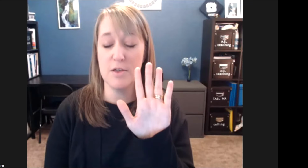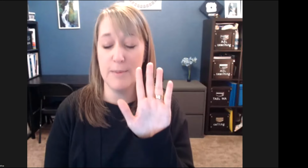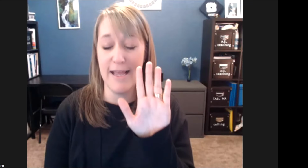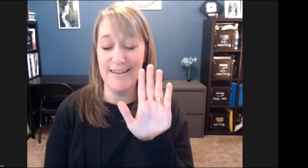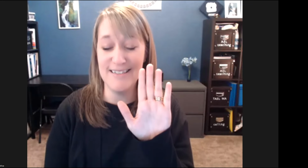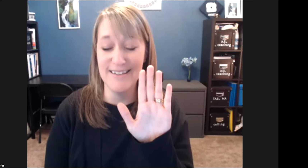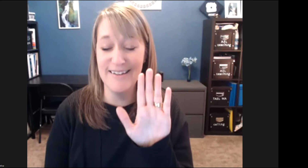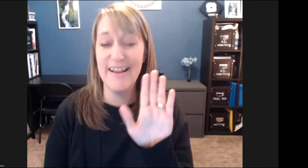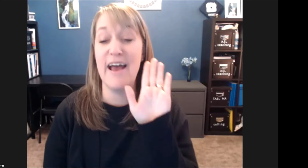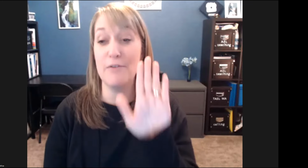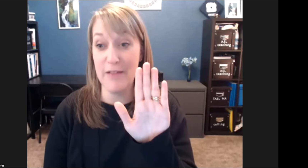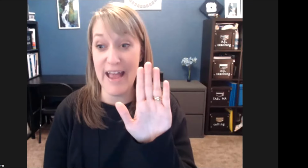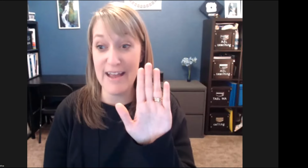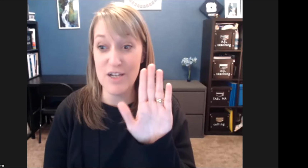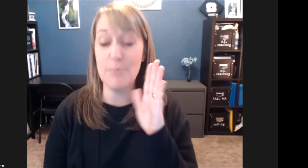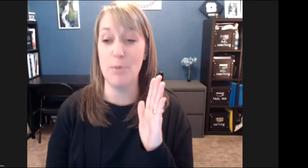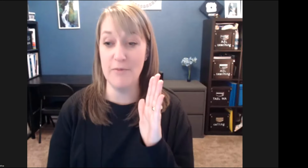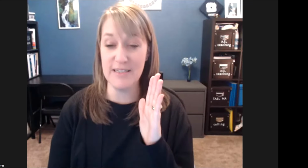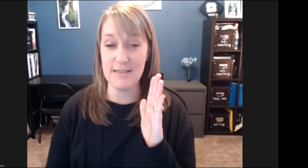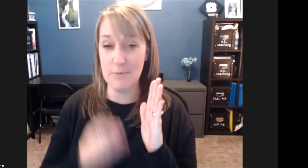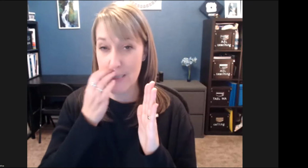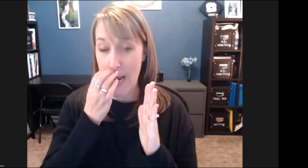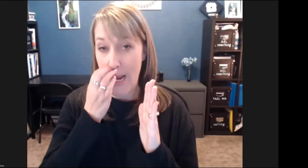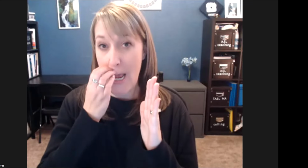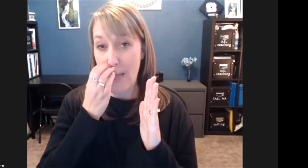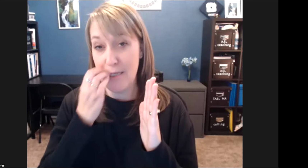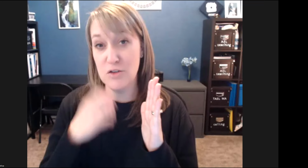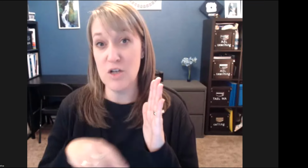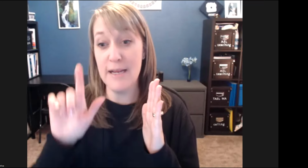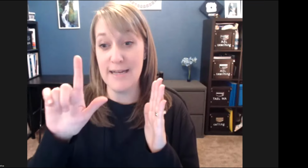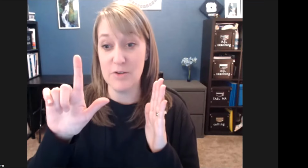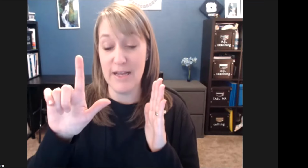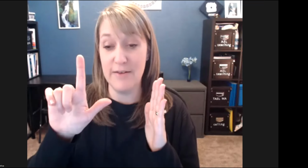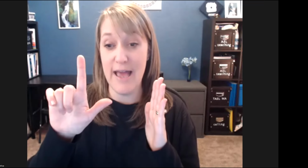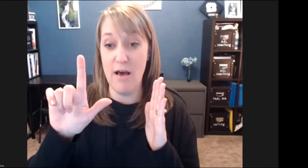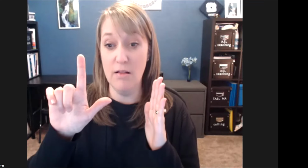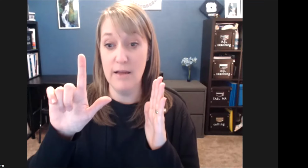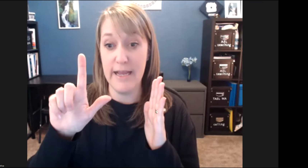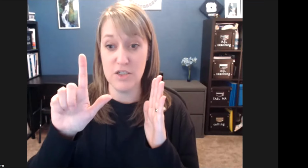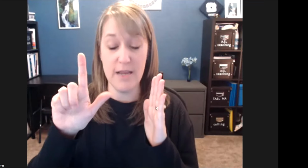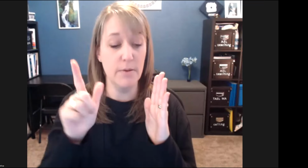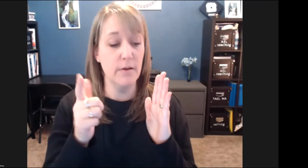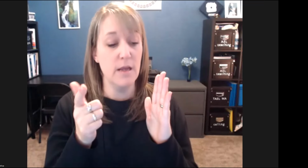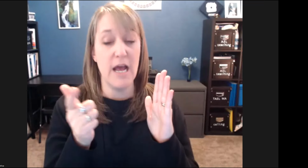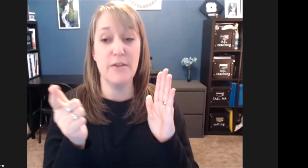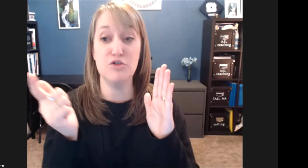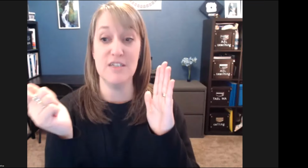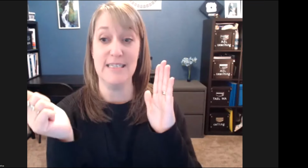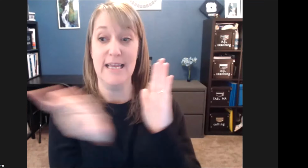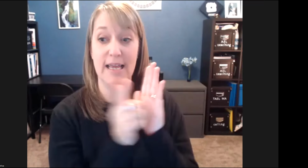non-dominant hand have a flat hand shape, your palm faces sideways, and then your dominant hand is going to have an L hand shape, and then you just